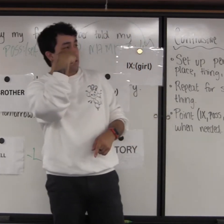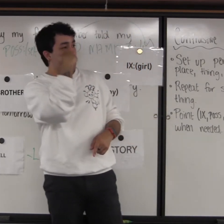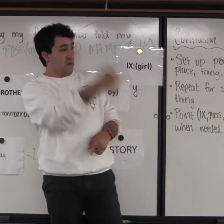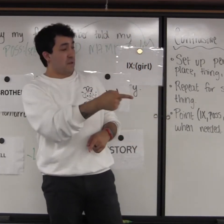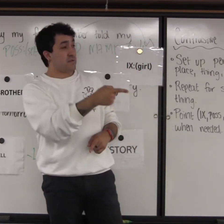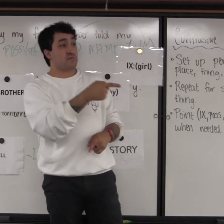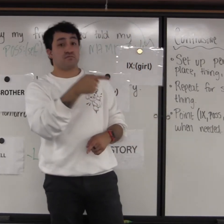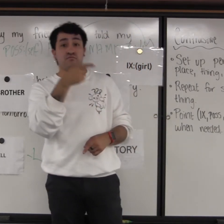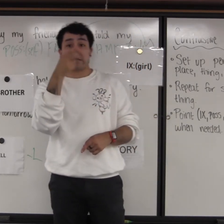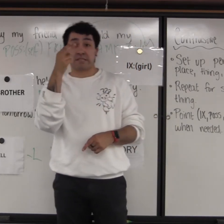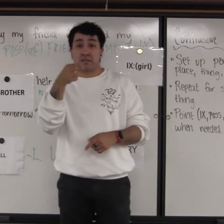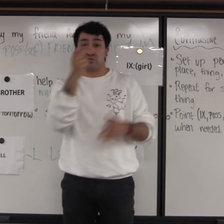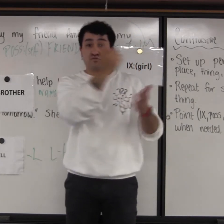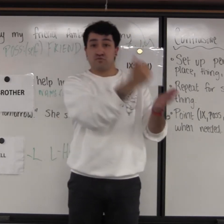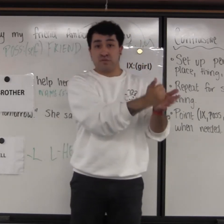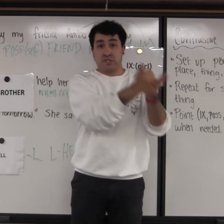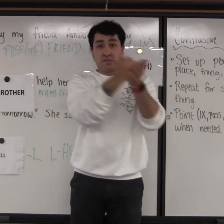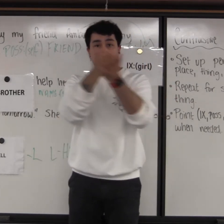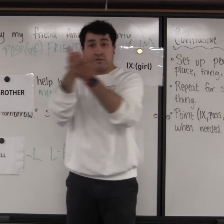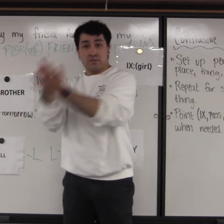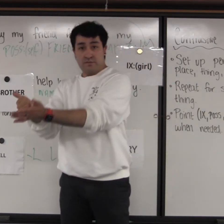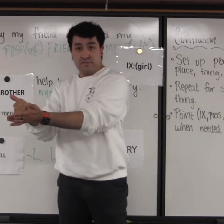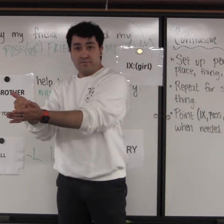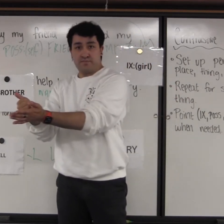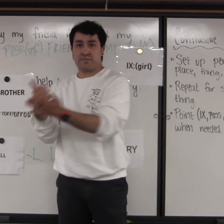spelling part. I role shift